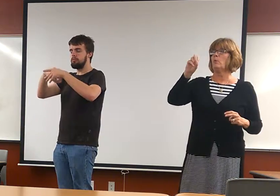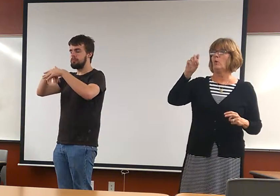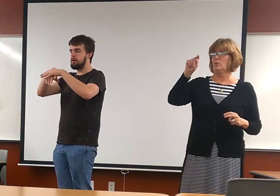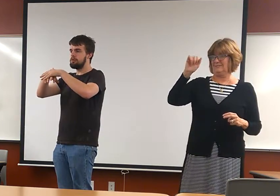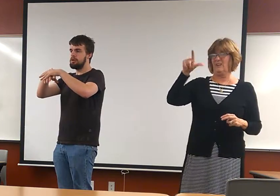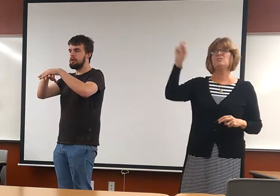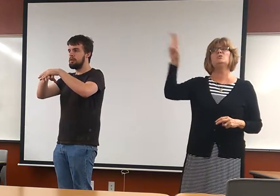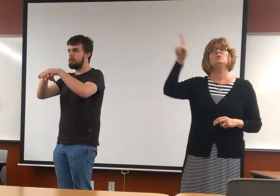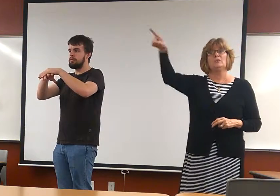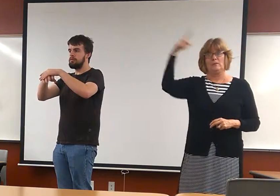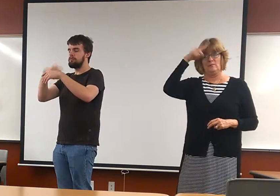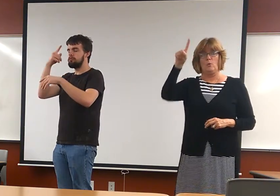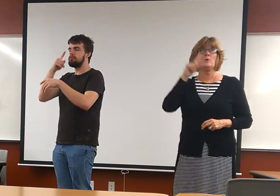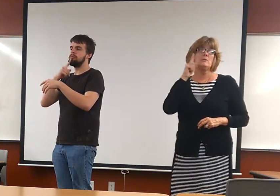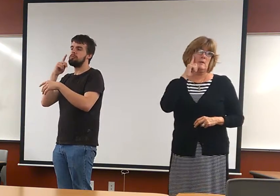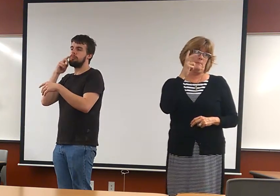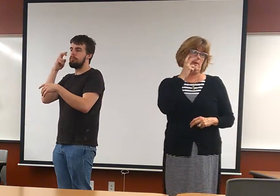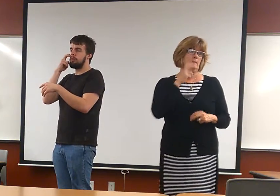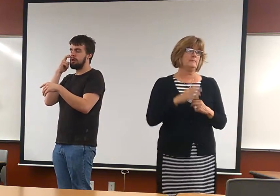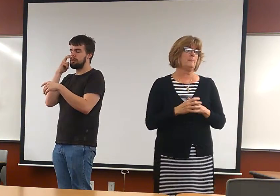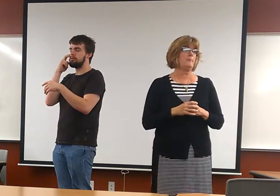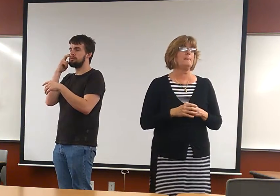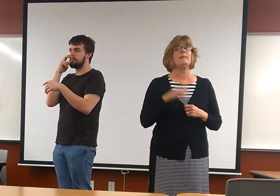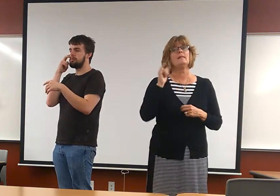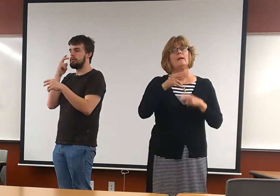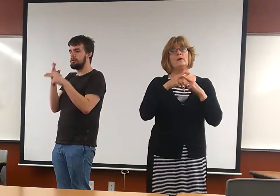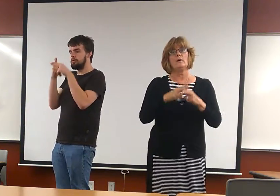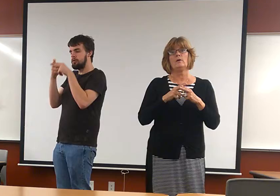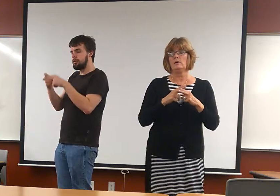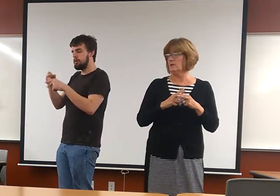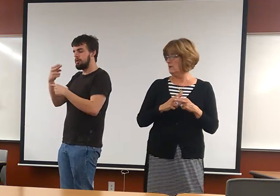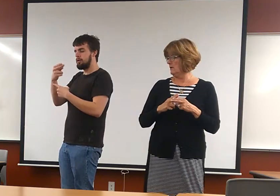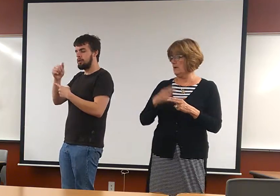for deafblind individuals. It's called haptic communication,